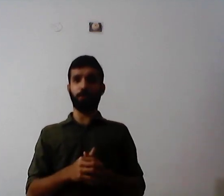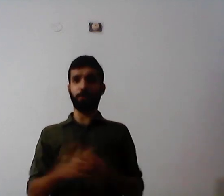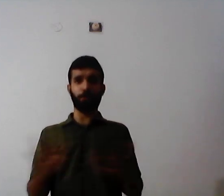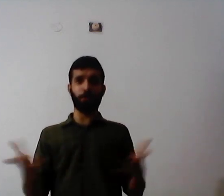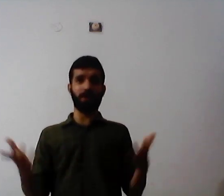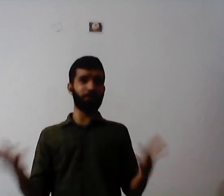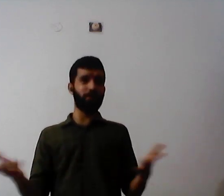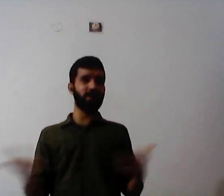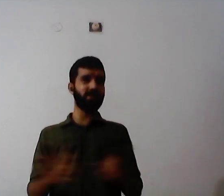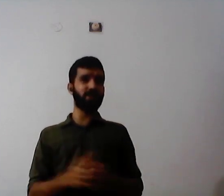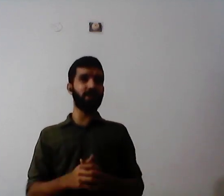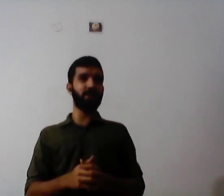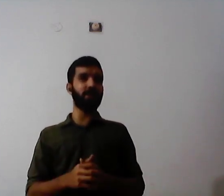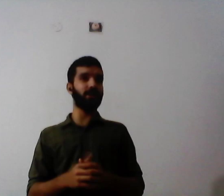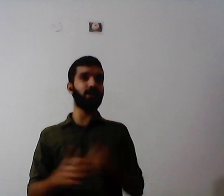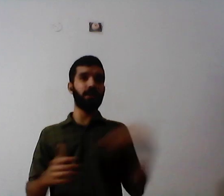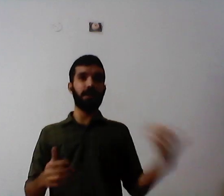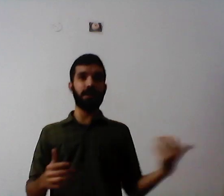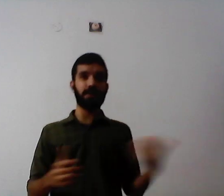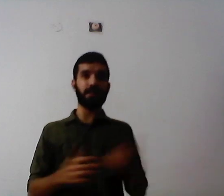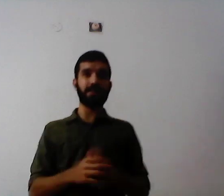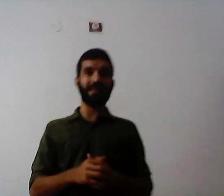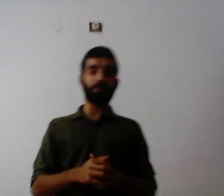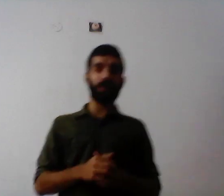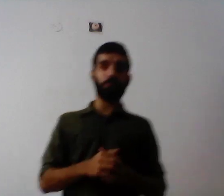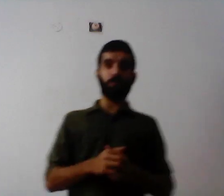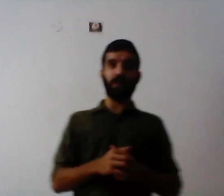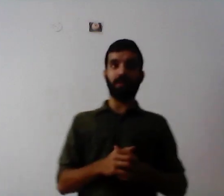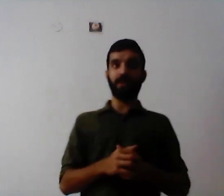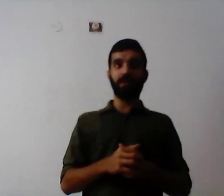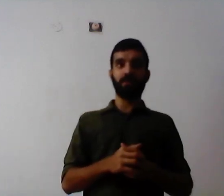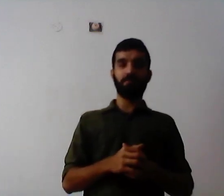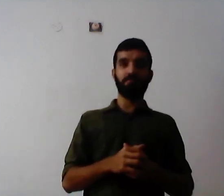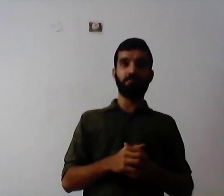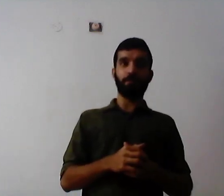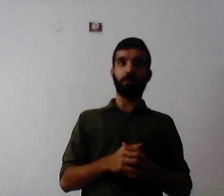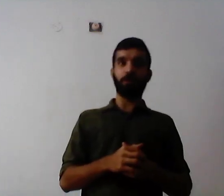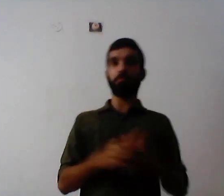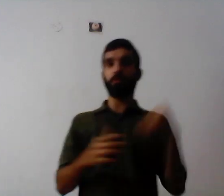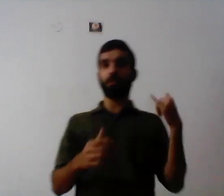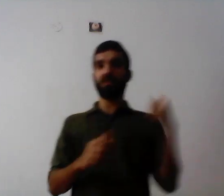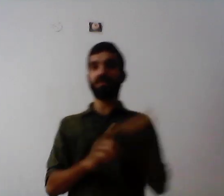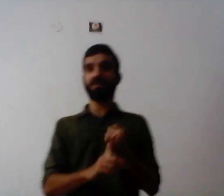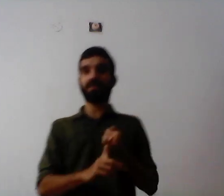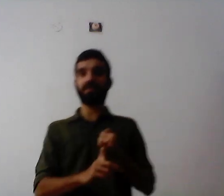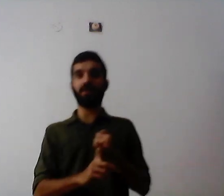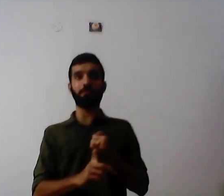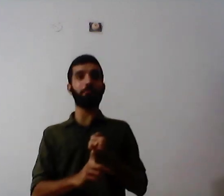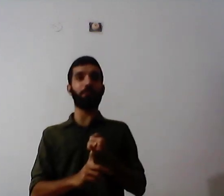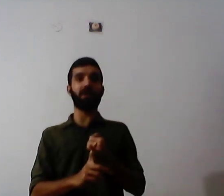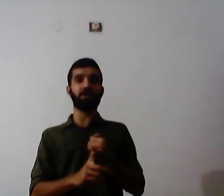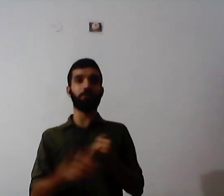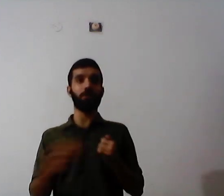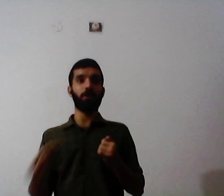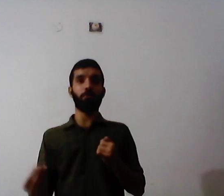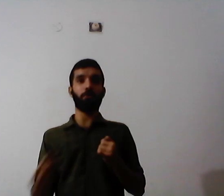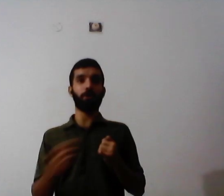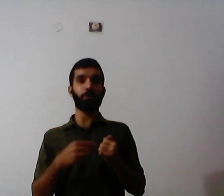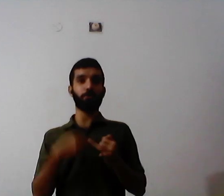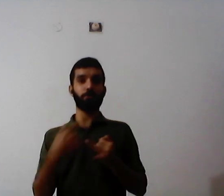because you have already studied it in last year's chemical bonding, right? You remember what is this term polar molecules,